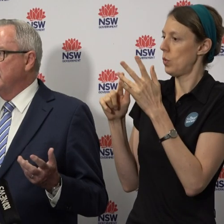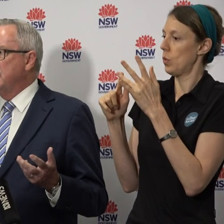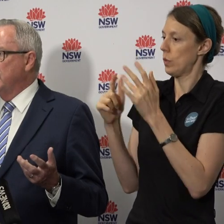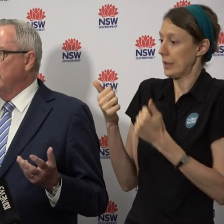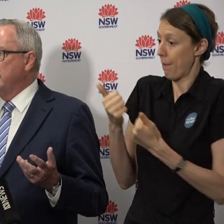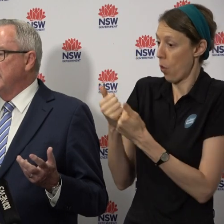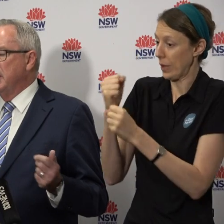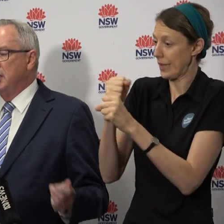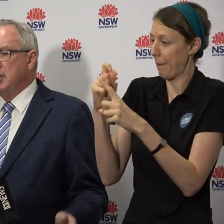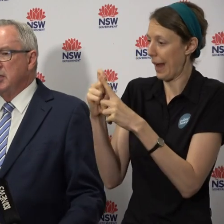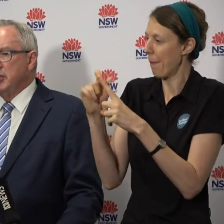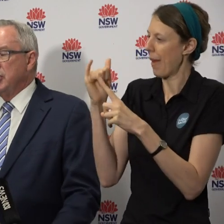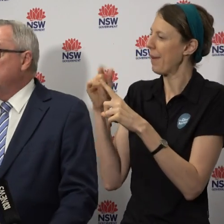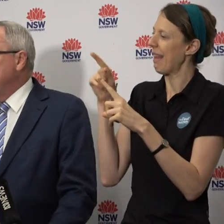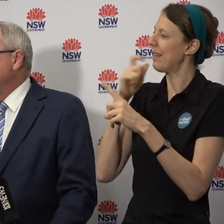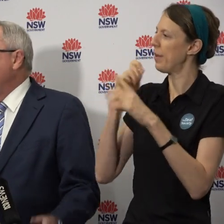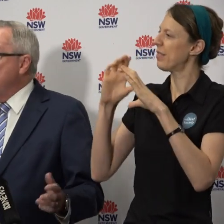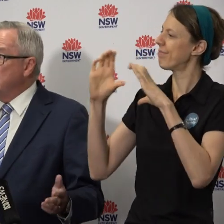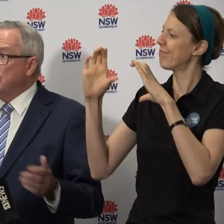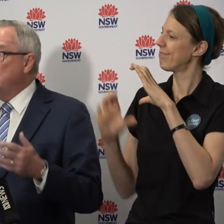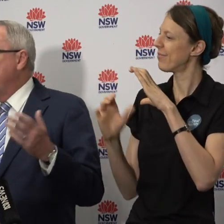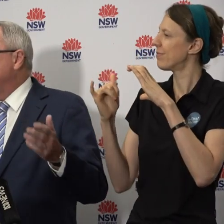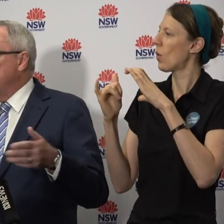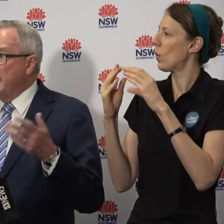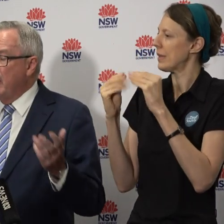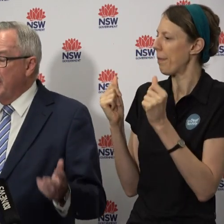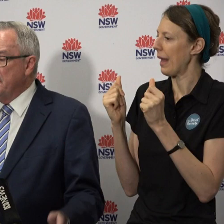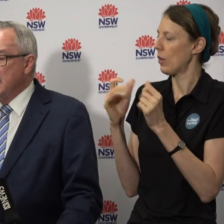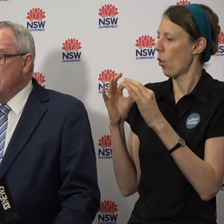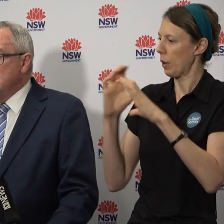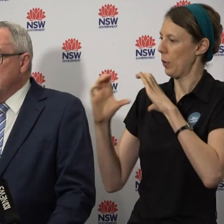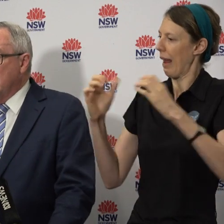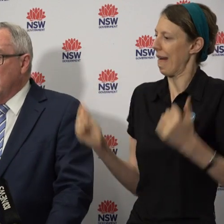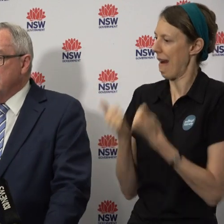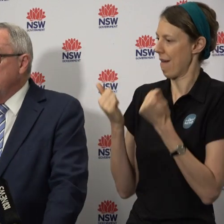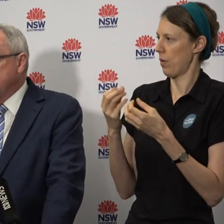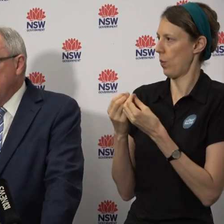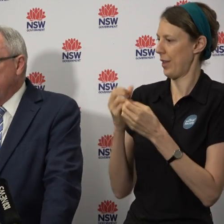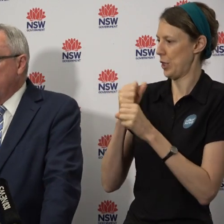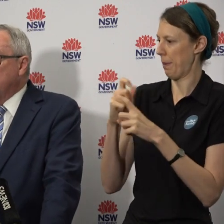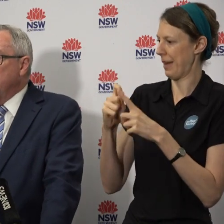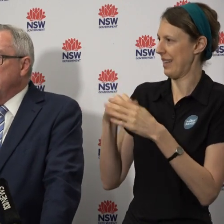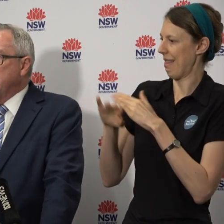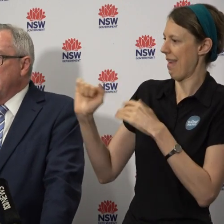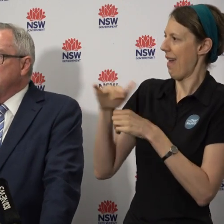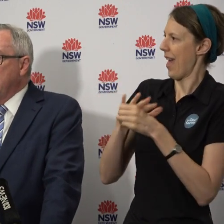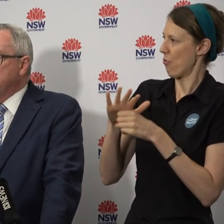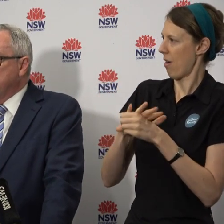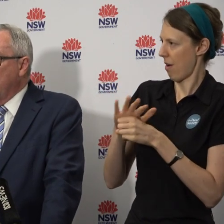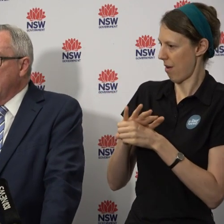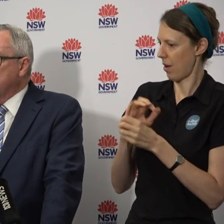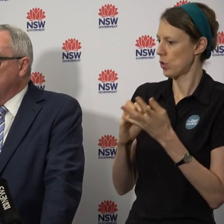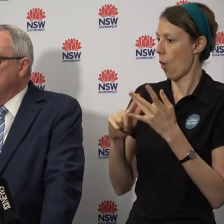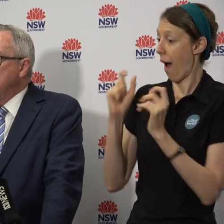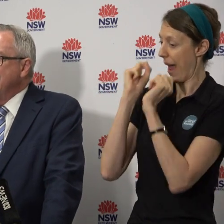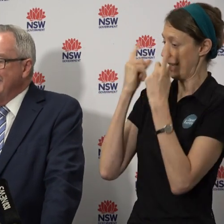as well as they should have with the GPs who are members or who perhaps are in their area. So, as I understand it, the federal government are taking steps to